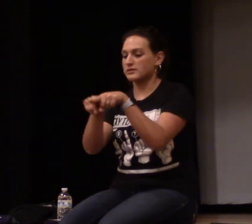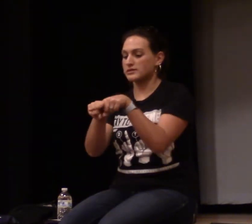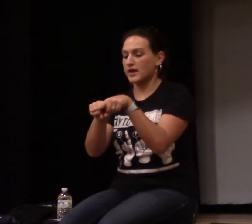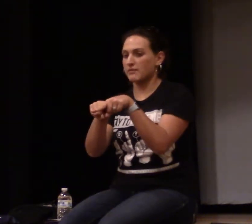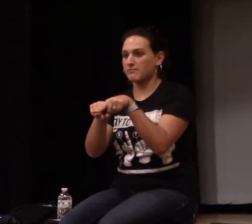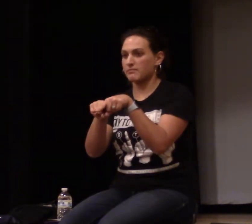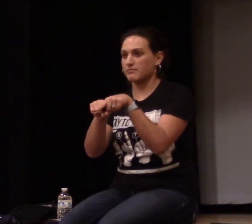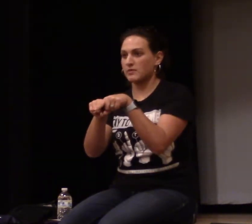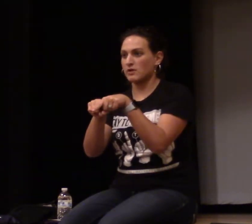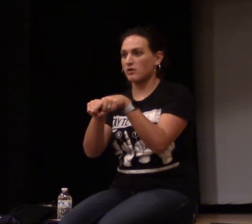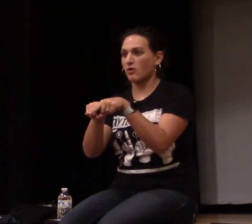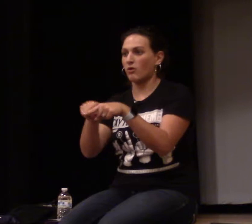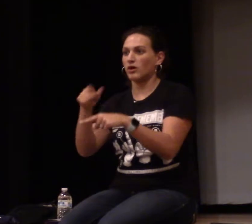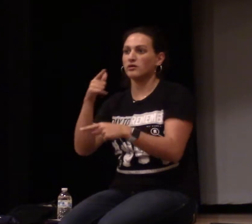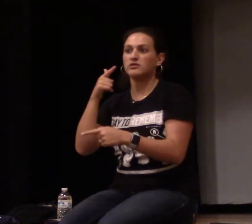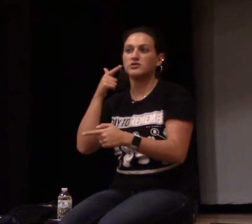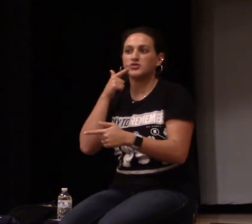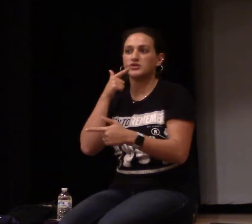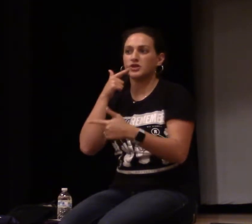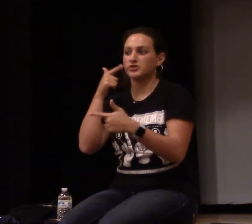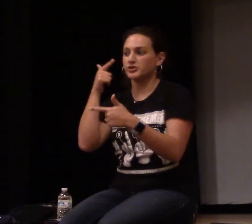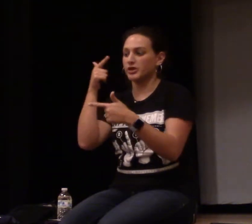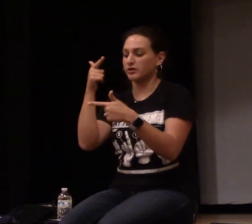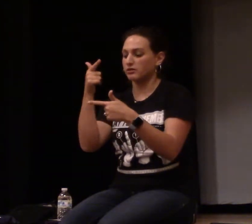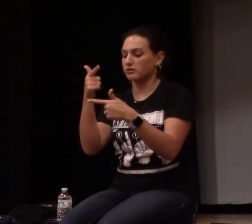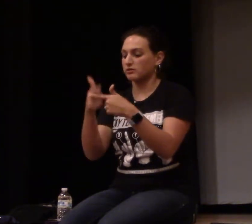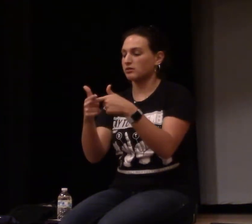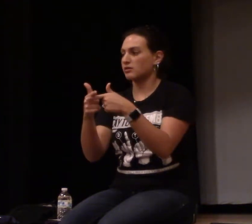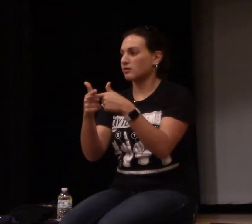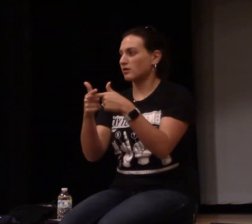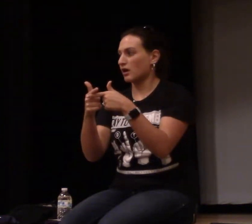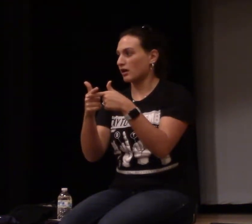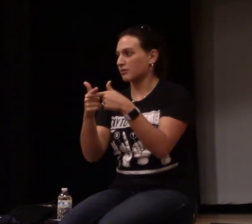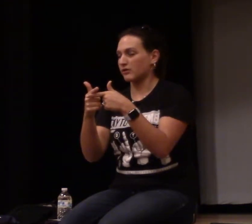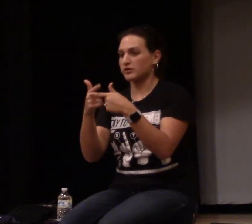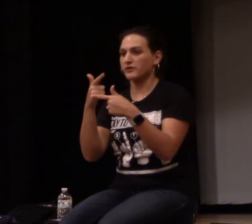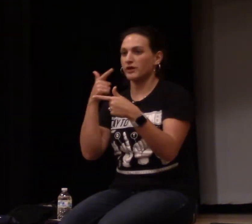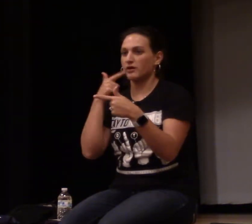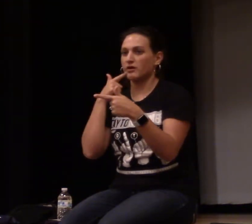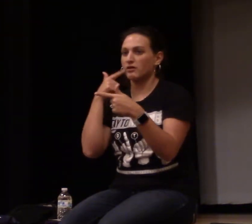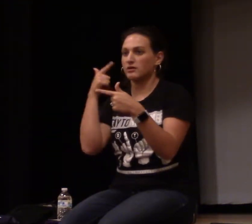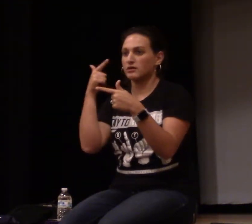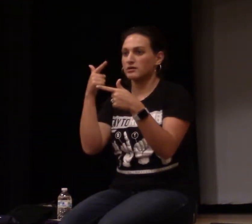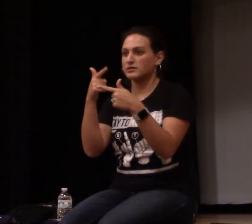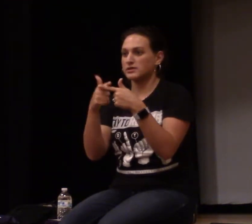same, or just touch your chin and come down to your finger. Sister.